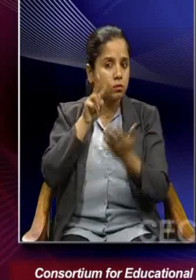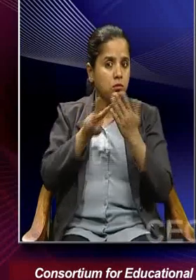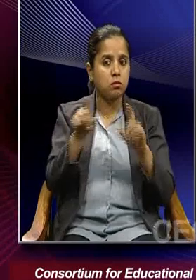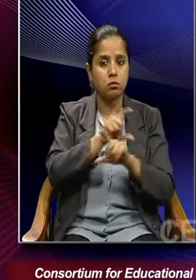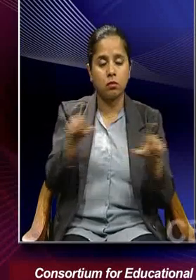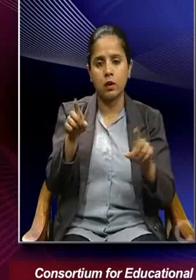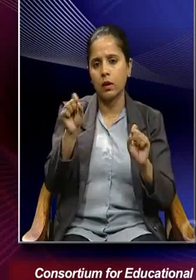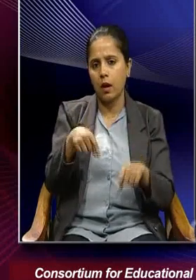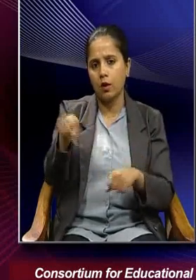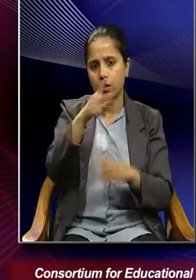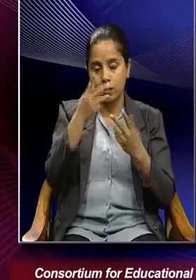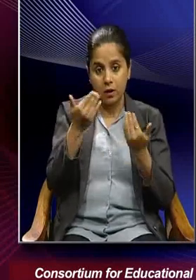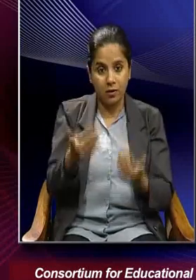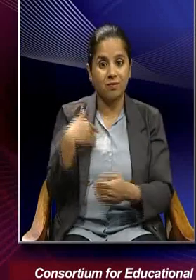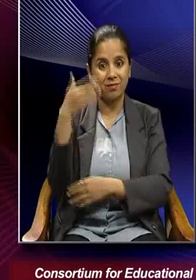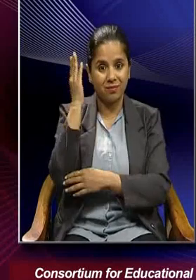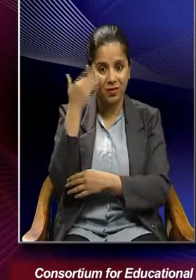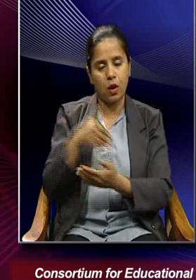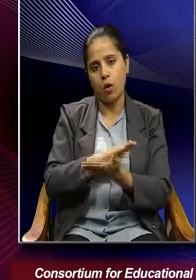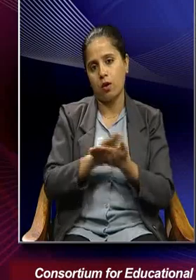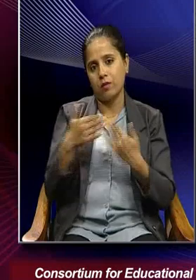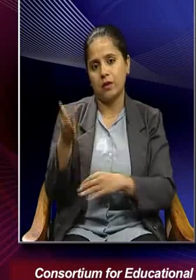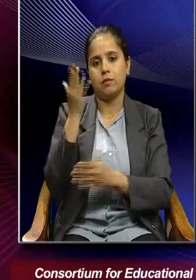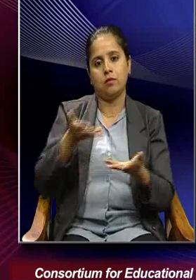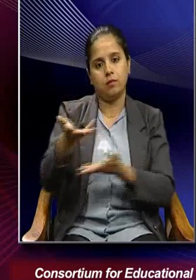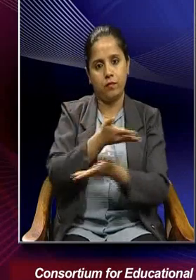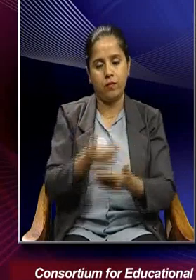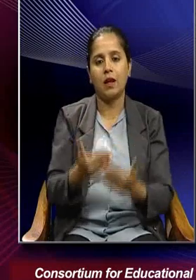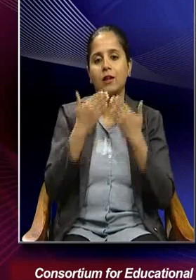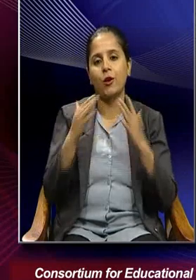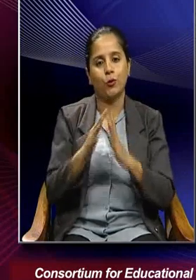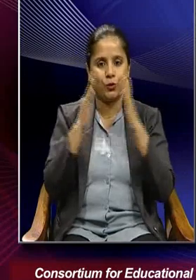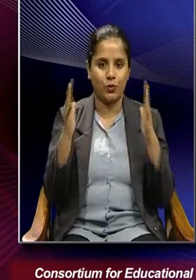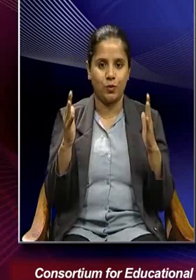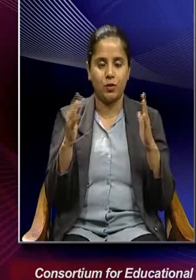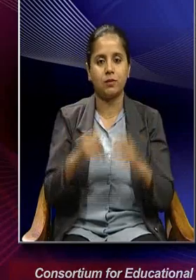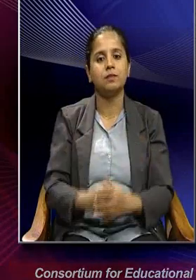in approach could also be seen. So with this, we'd like to end the discussion. Thank you very much.